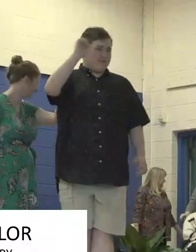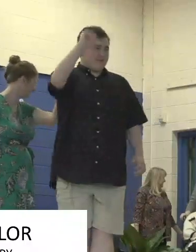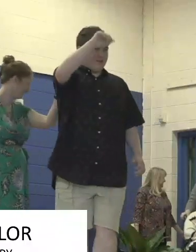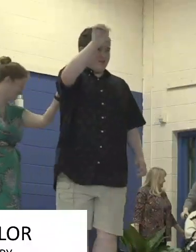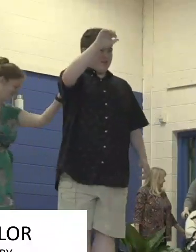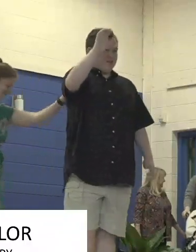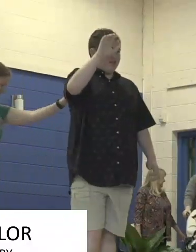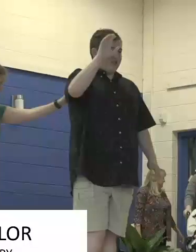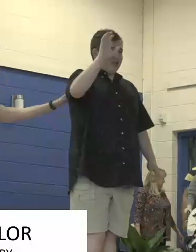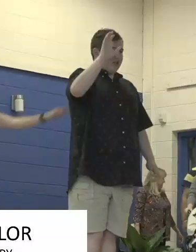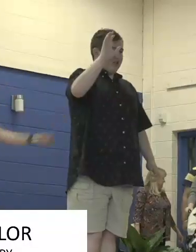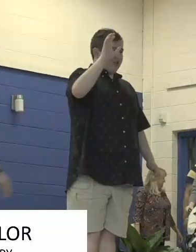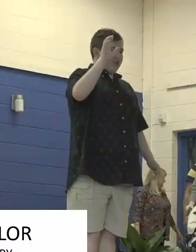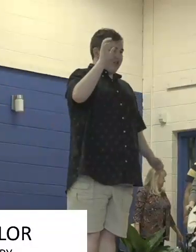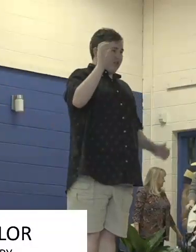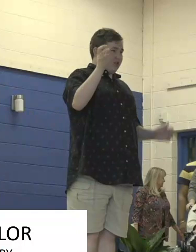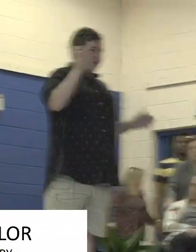Hi. Yes.